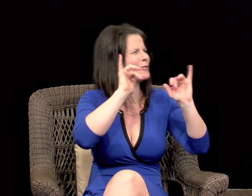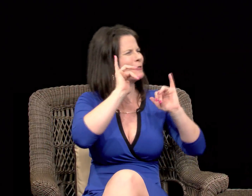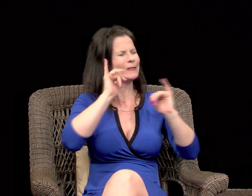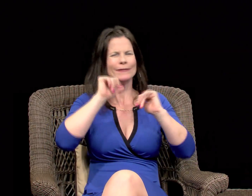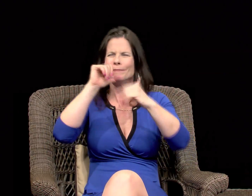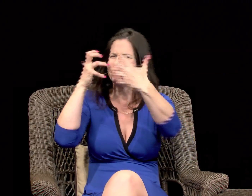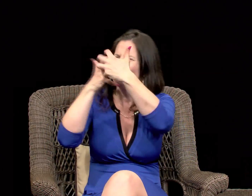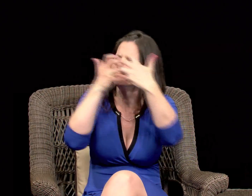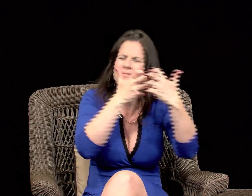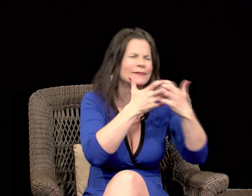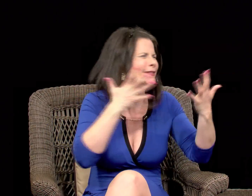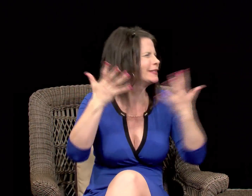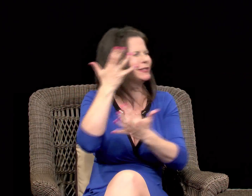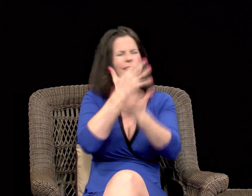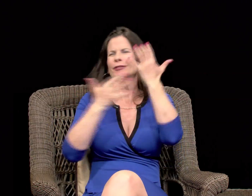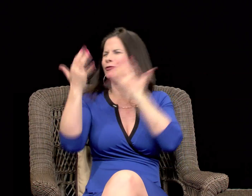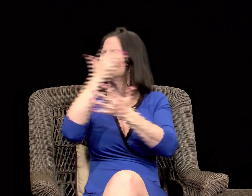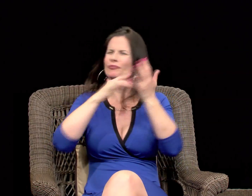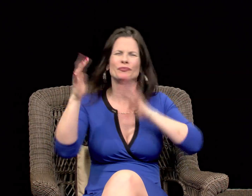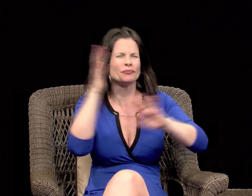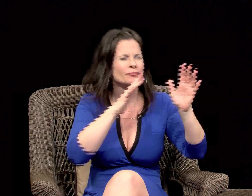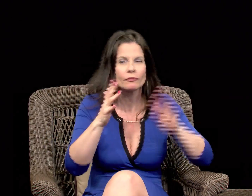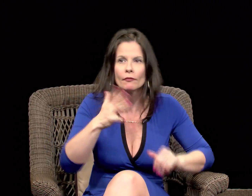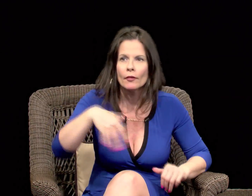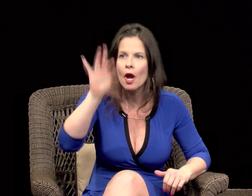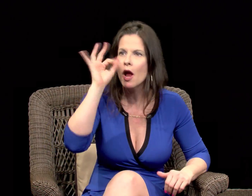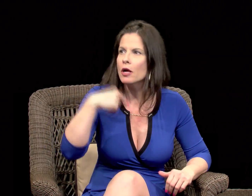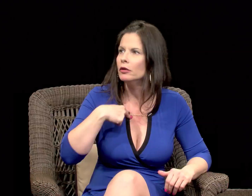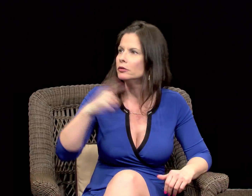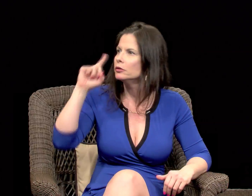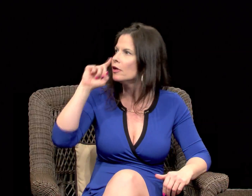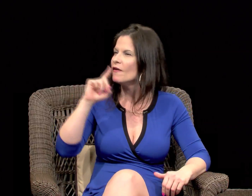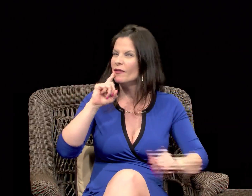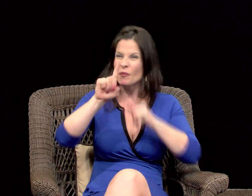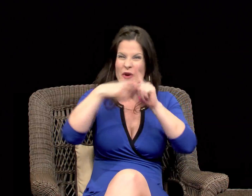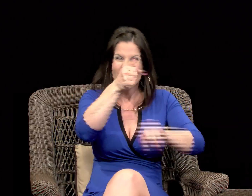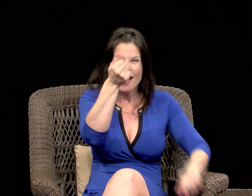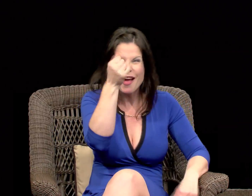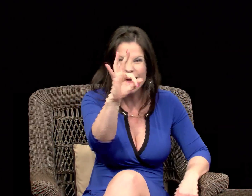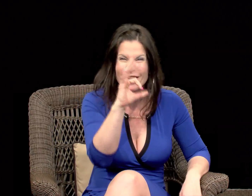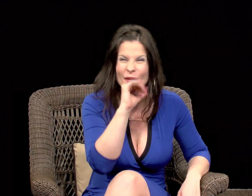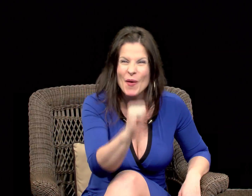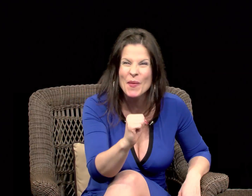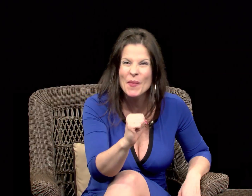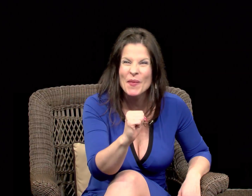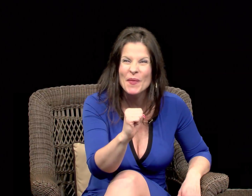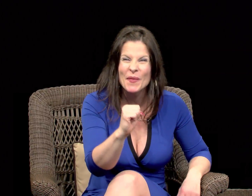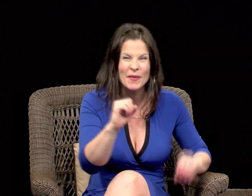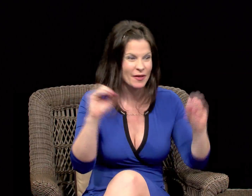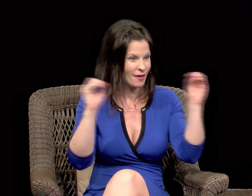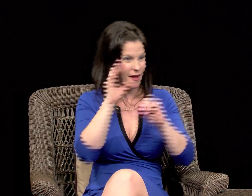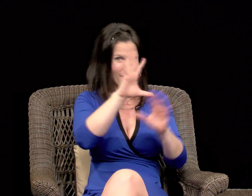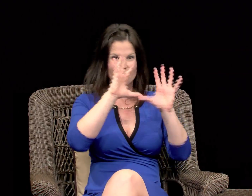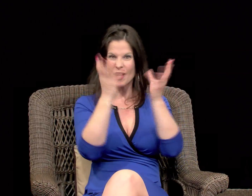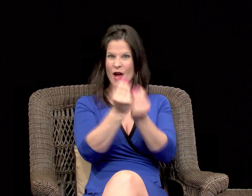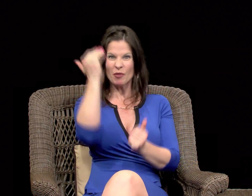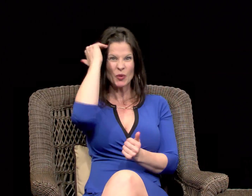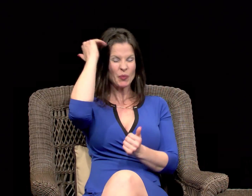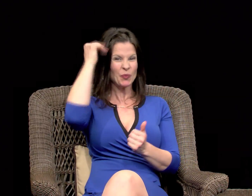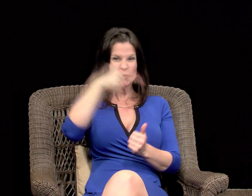hearing person, but she was having some trouble figuring out certain words and phrases. And then when she was 19 years